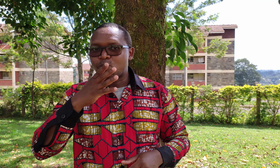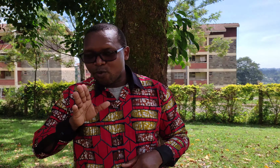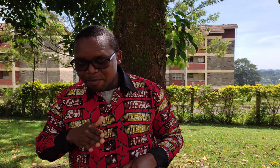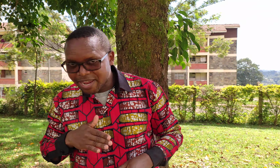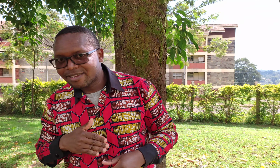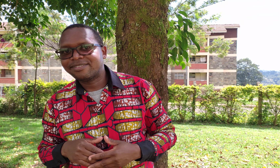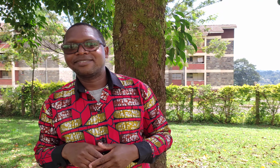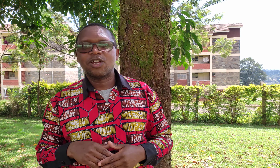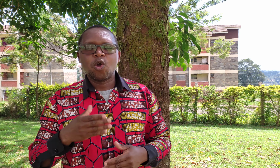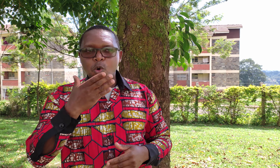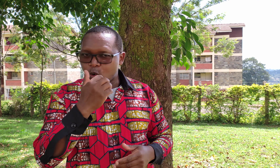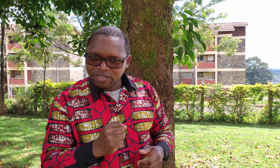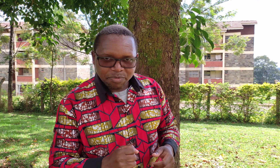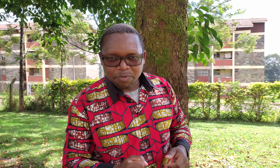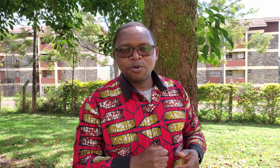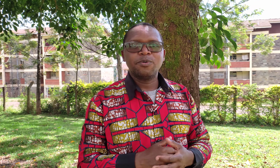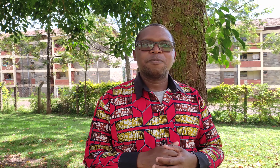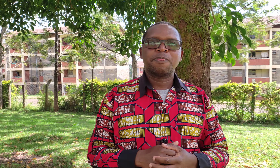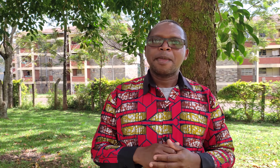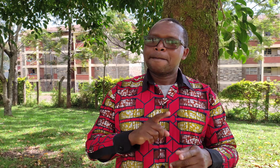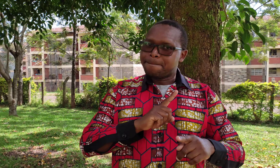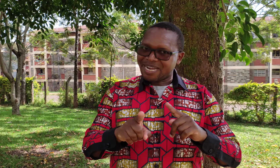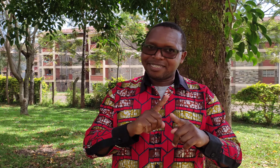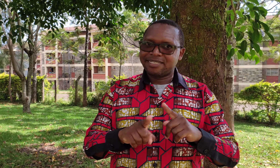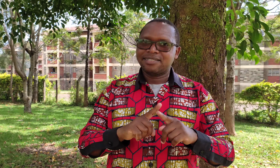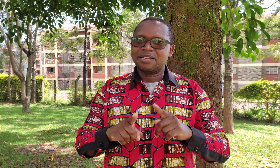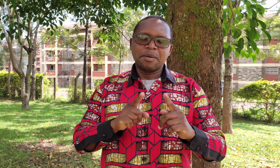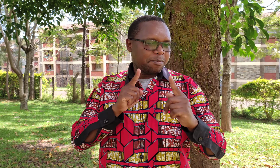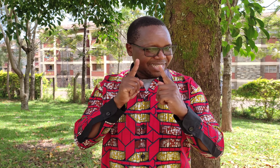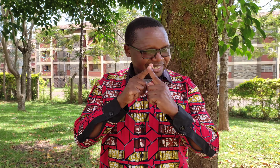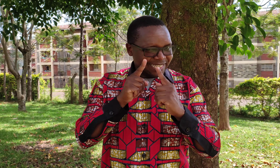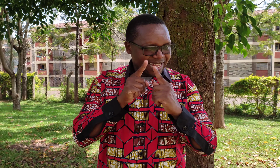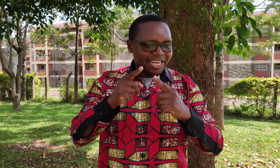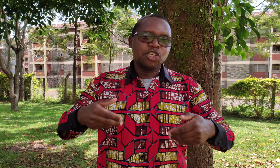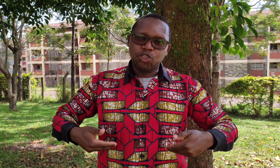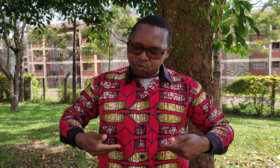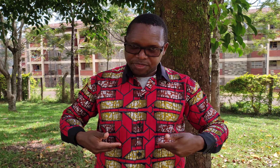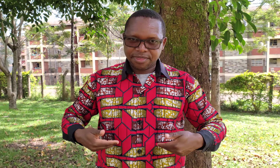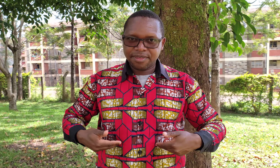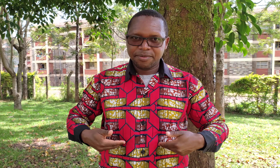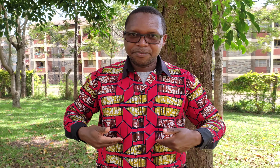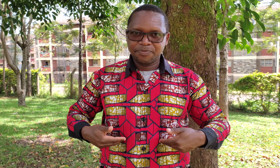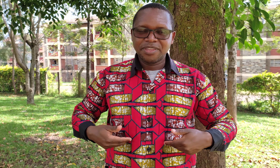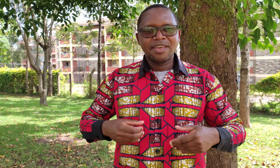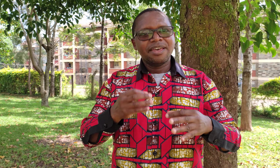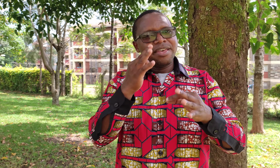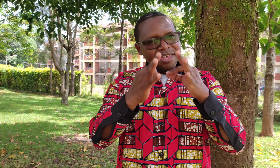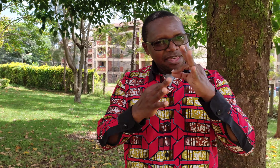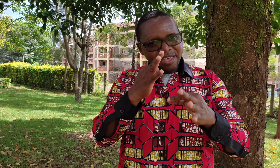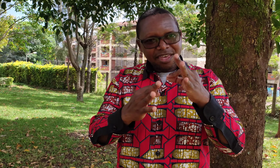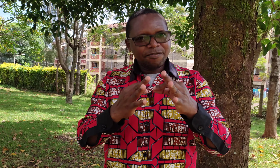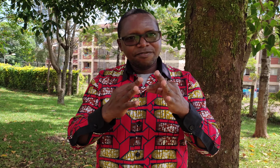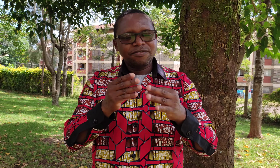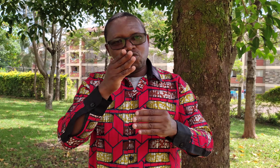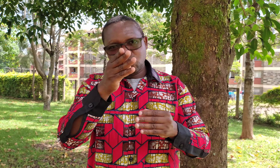women, old people, but particularly youth. If you